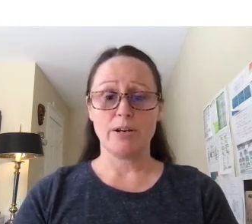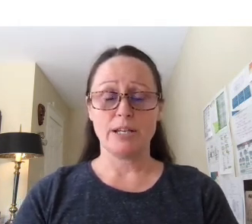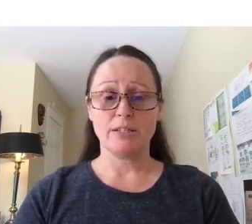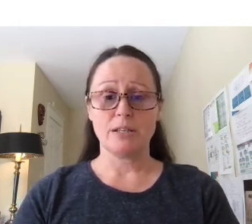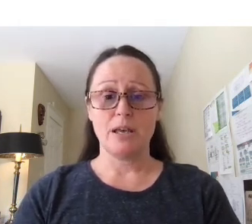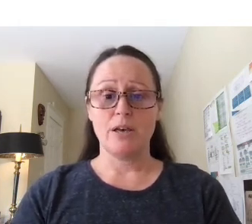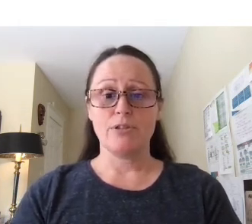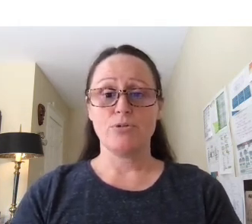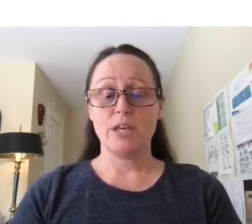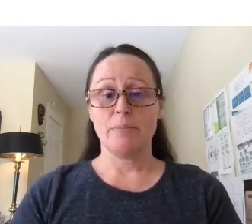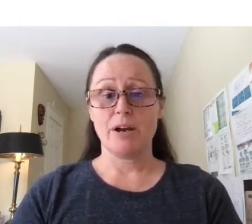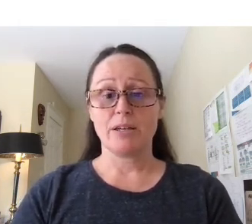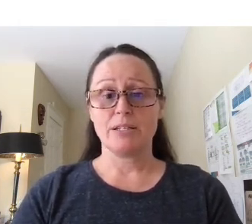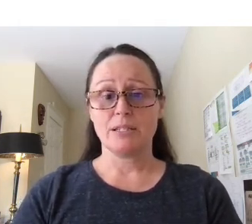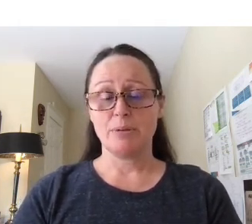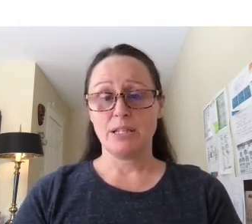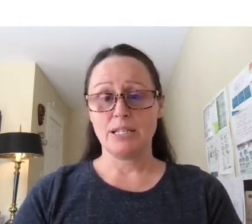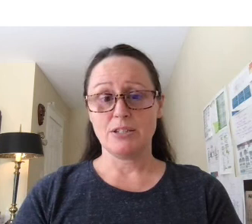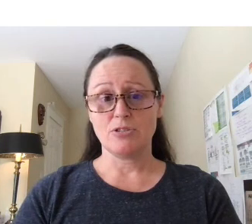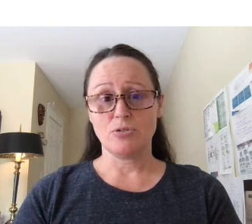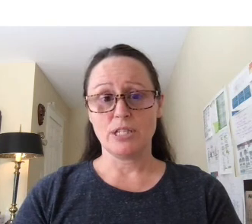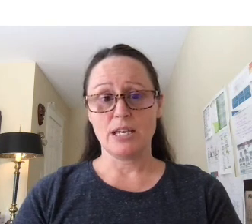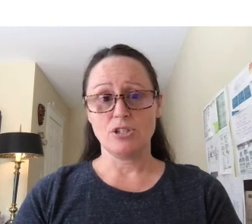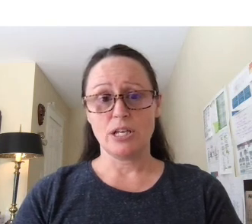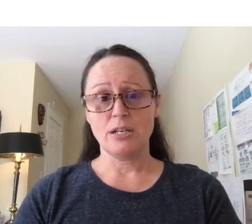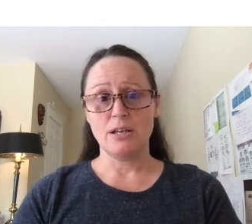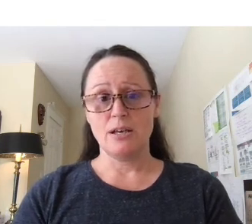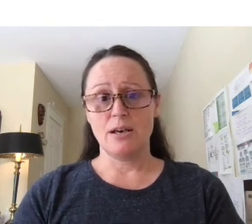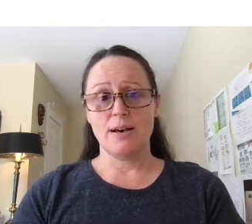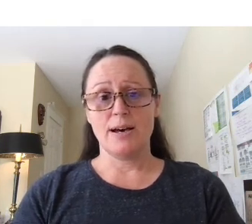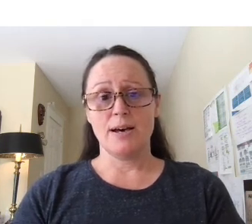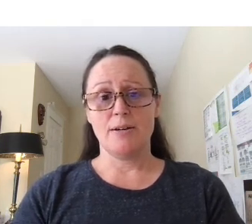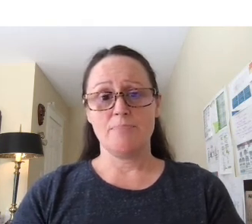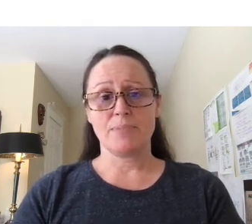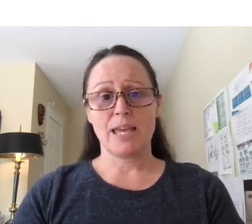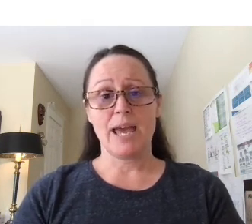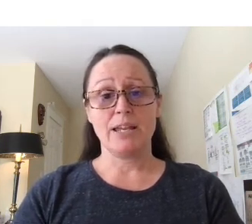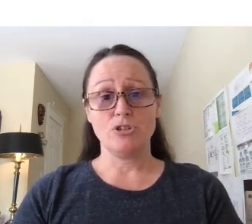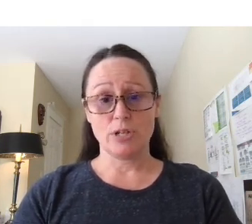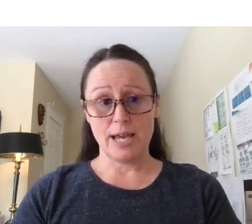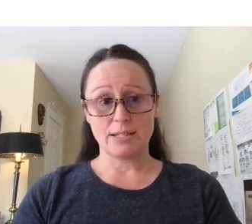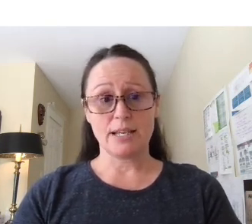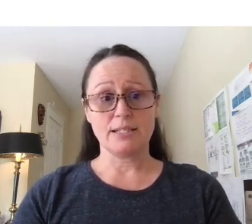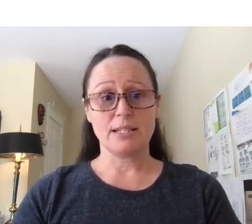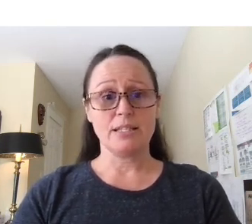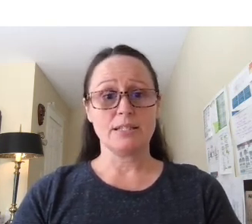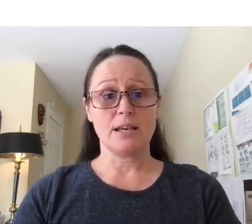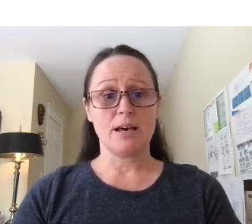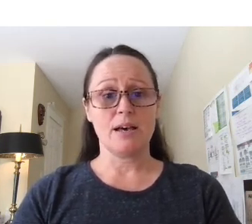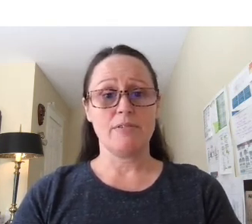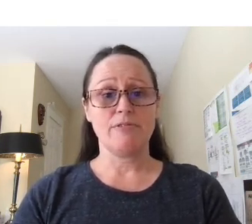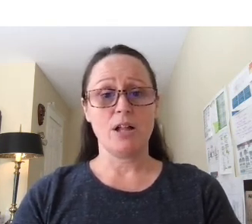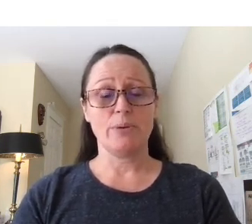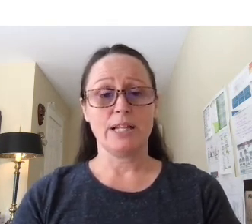preparedness through the American Disabilities Association, and you can access this following